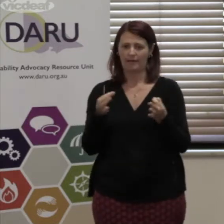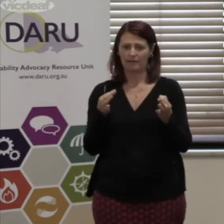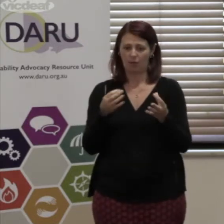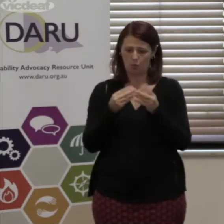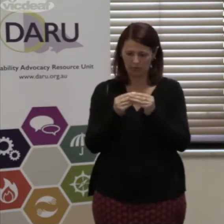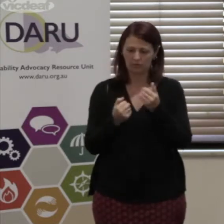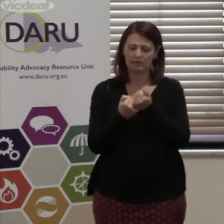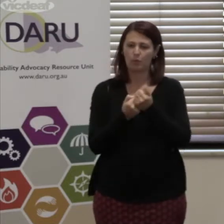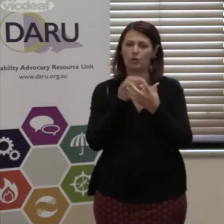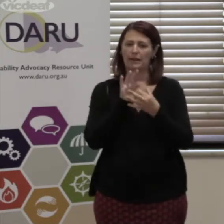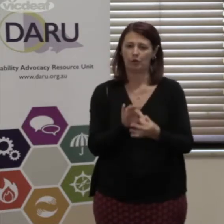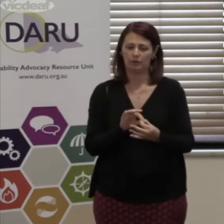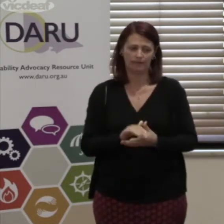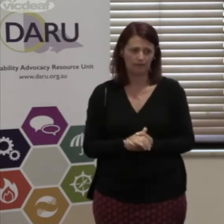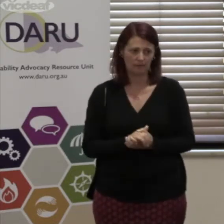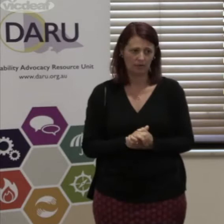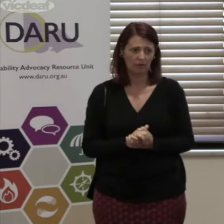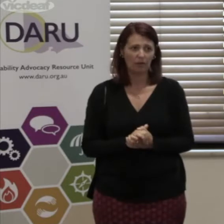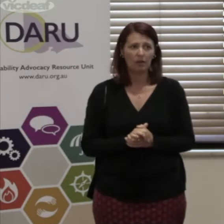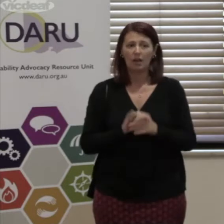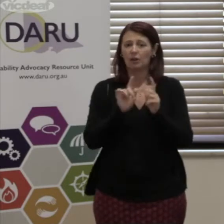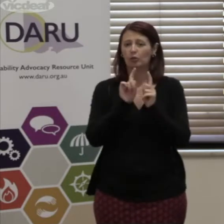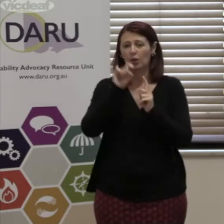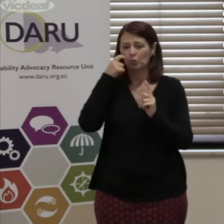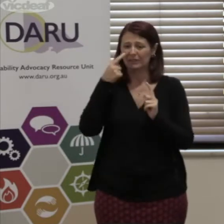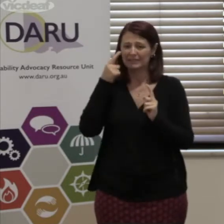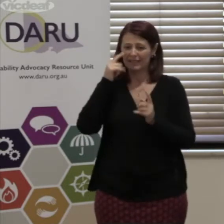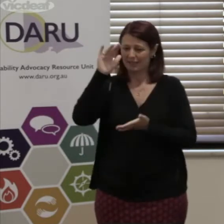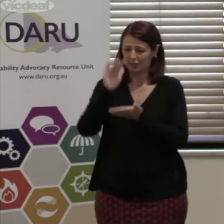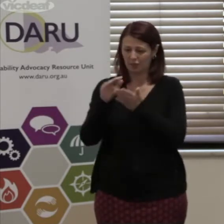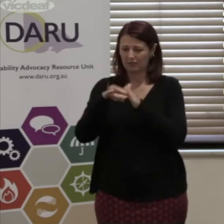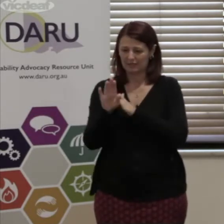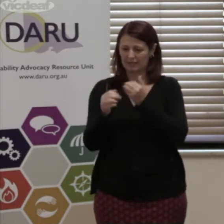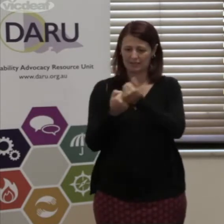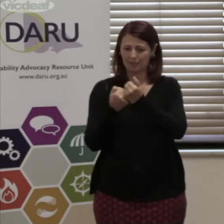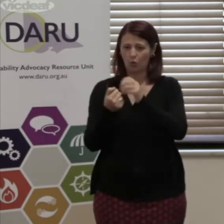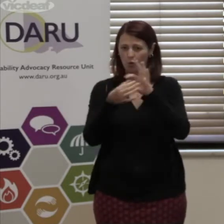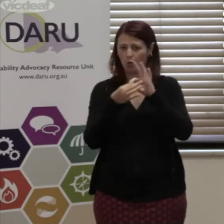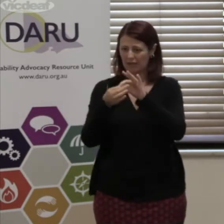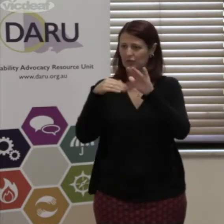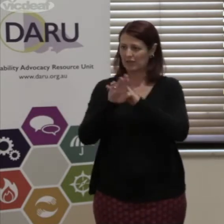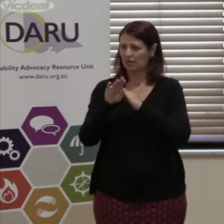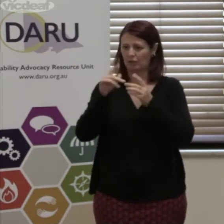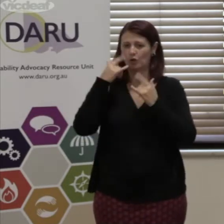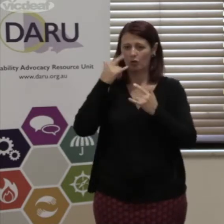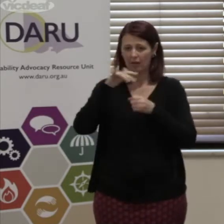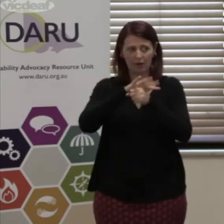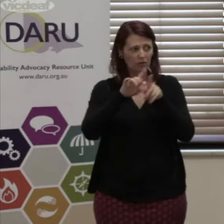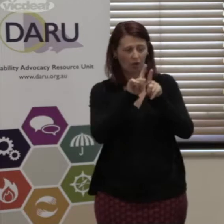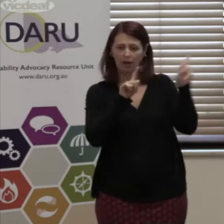with support connection in them, and we're particularly going to see a decrease in support connection in the trial sites. So for us that means